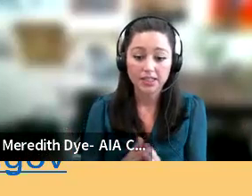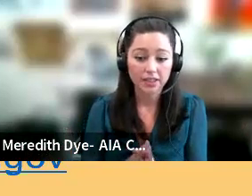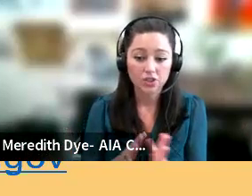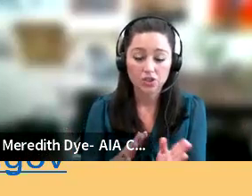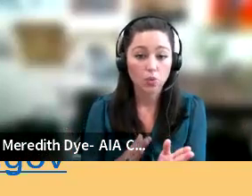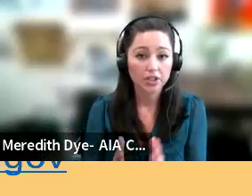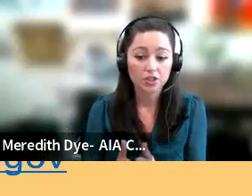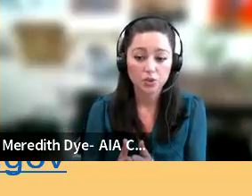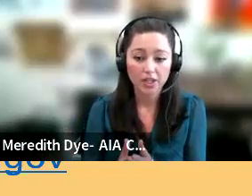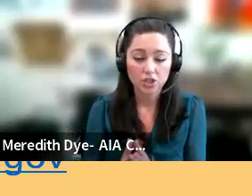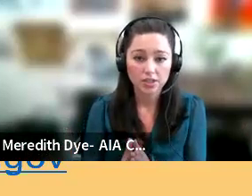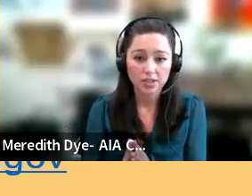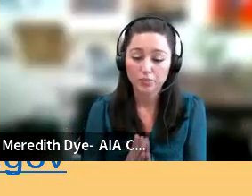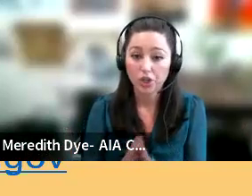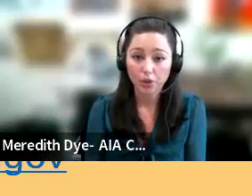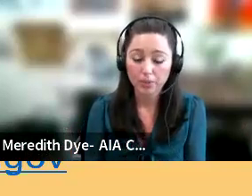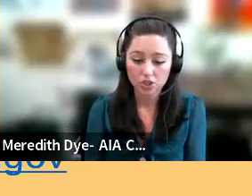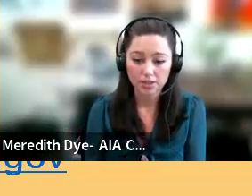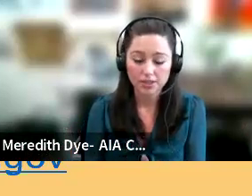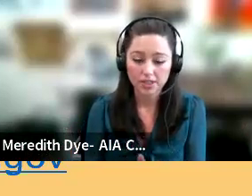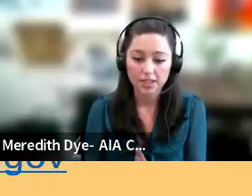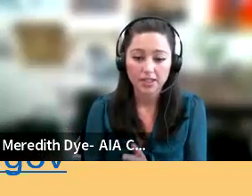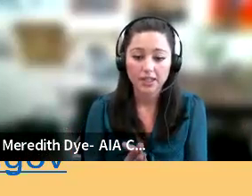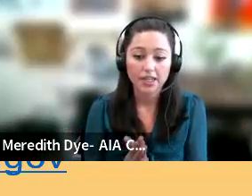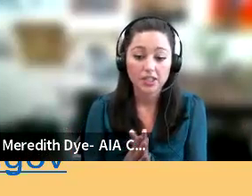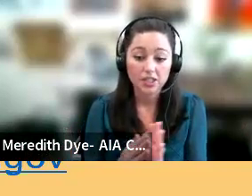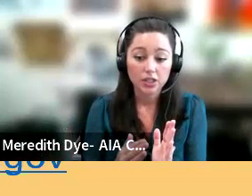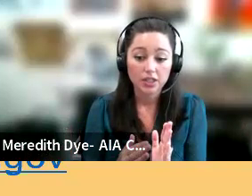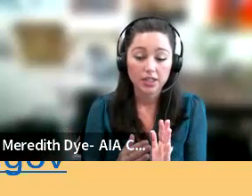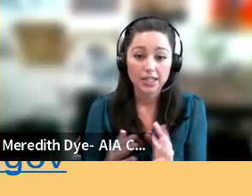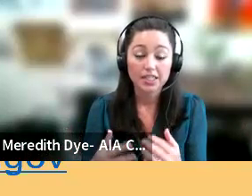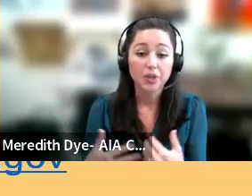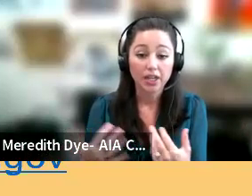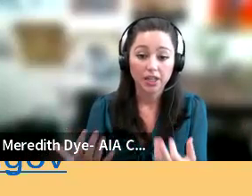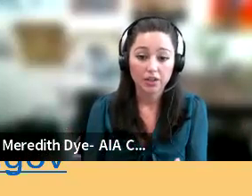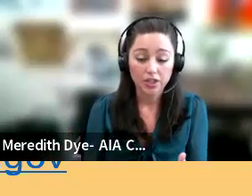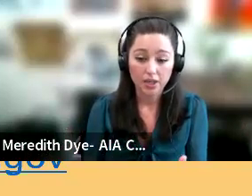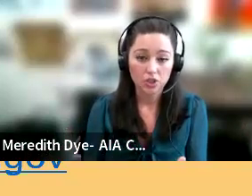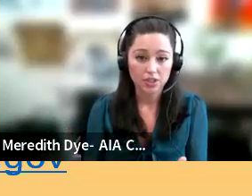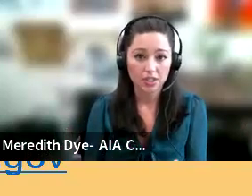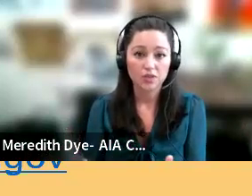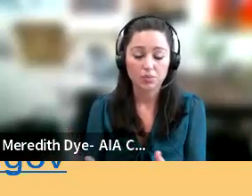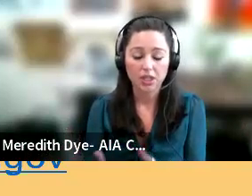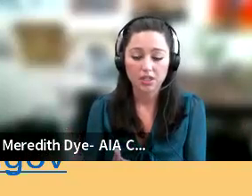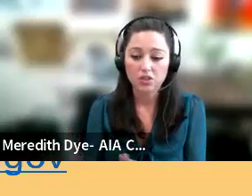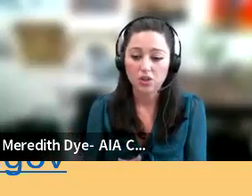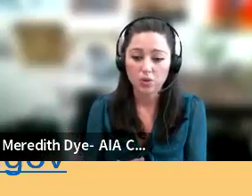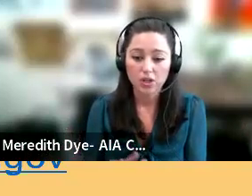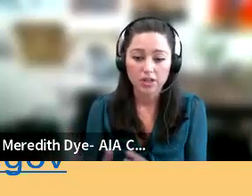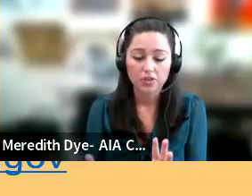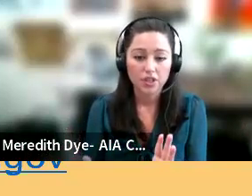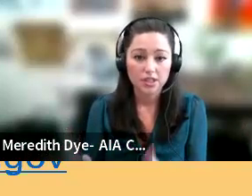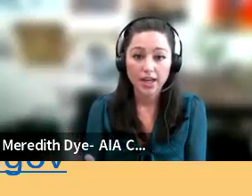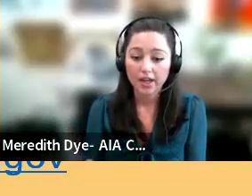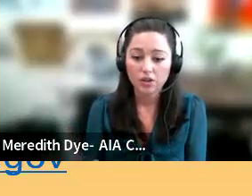document, ideally just 1 to 2 pages, but no images. It's explaining the images that you've submitted.